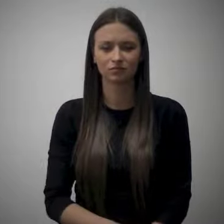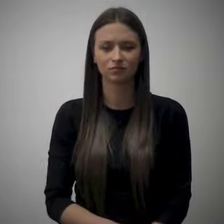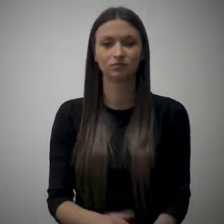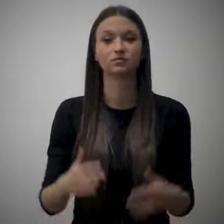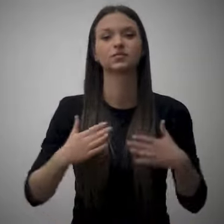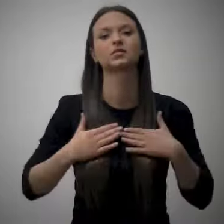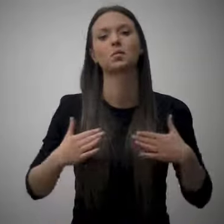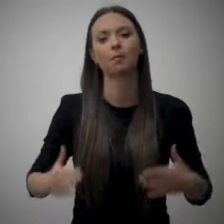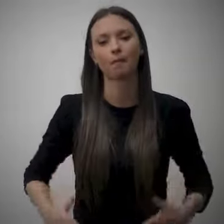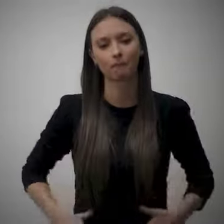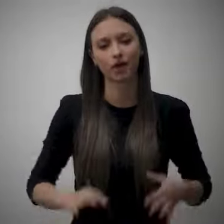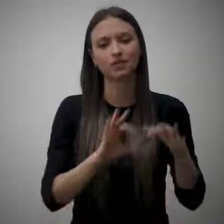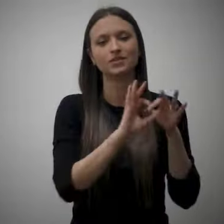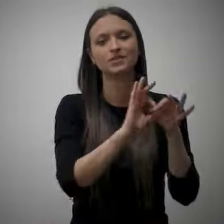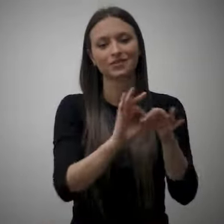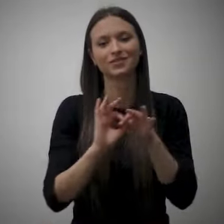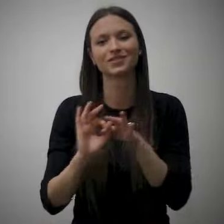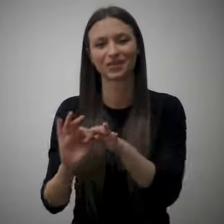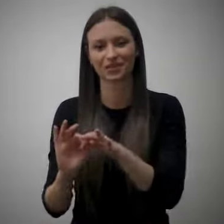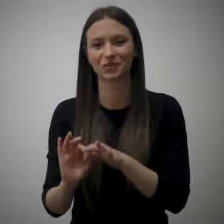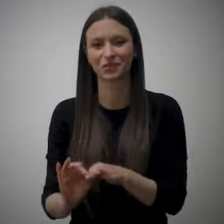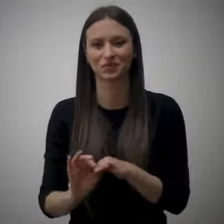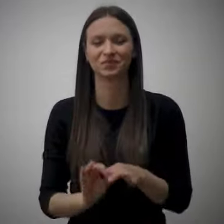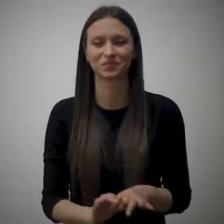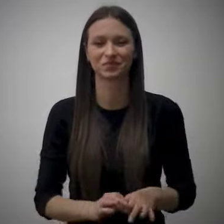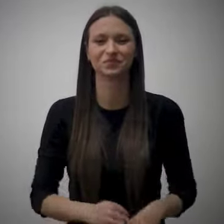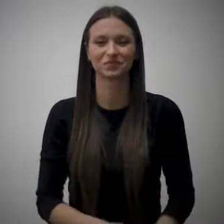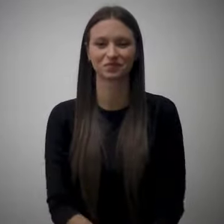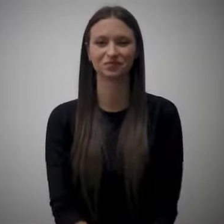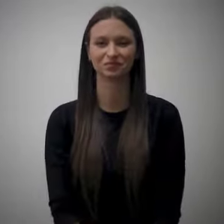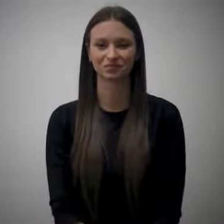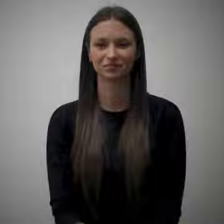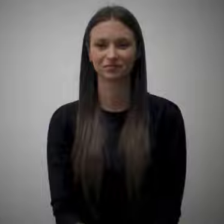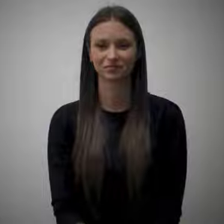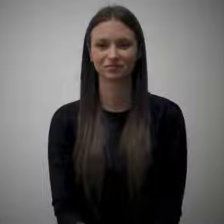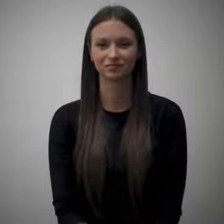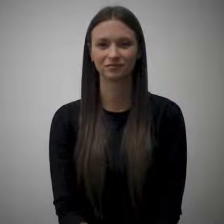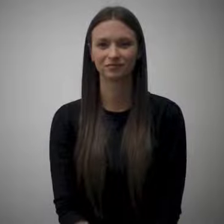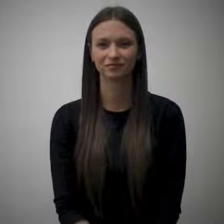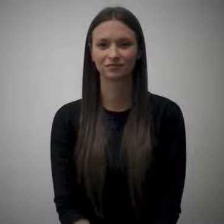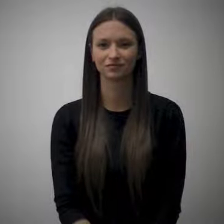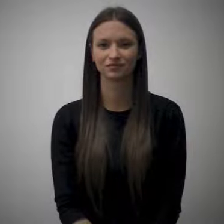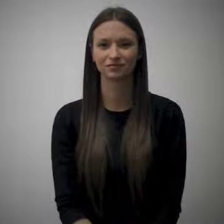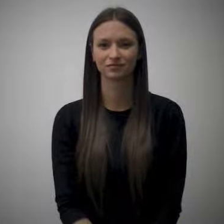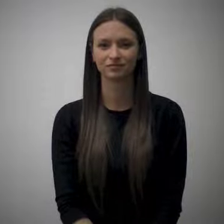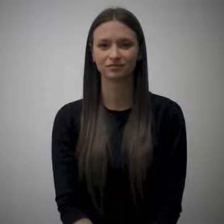once, simply because we are whole connected beings.